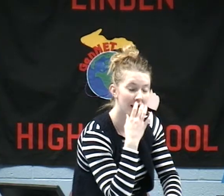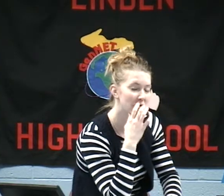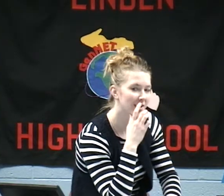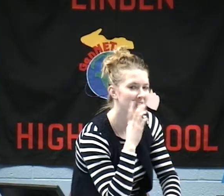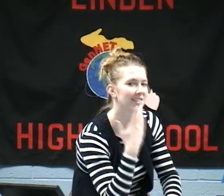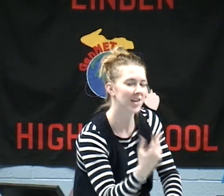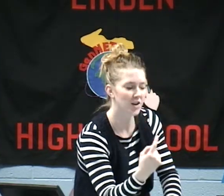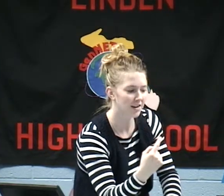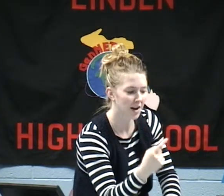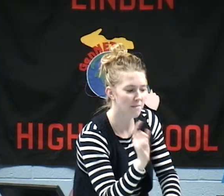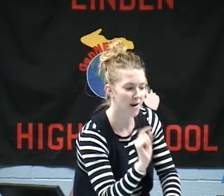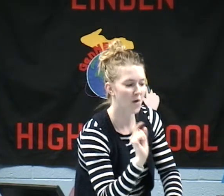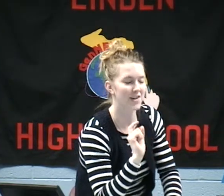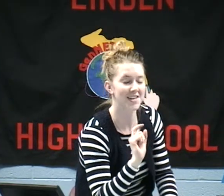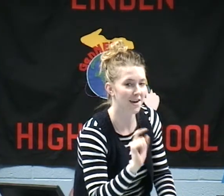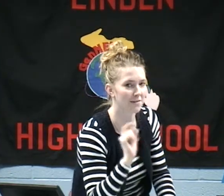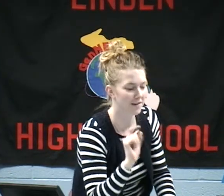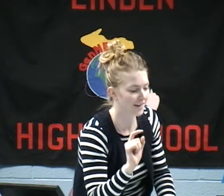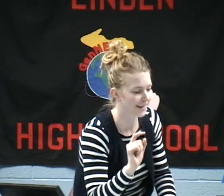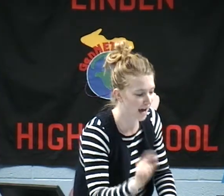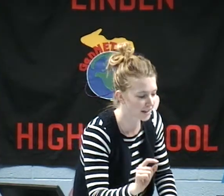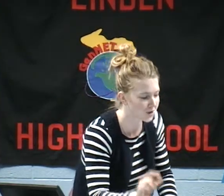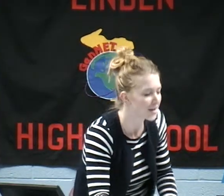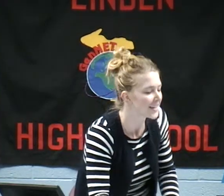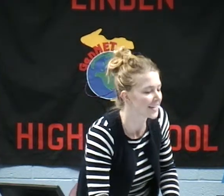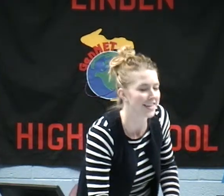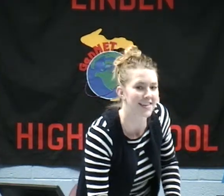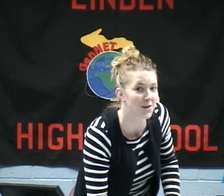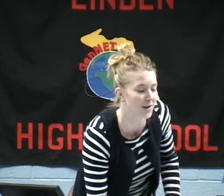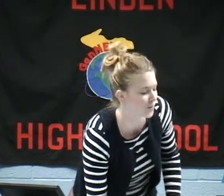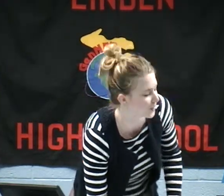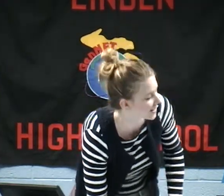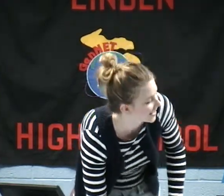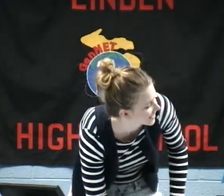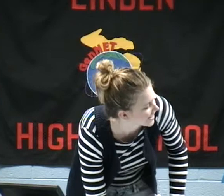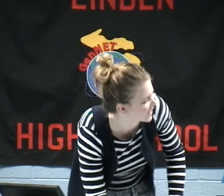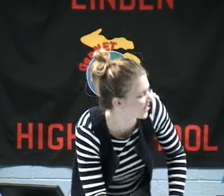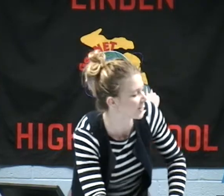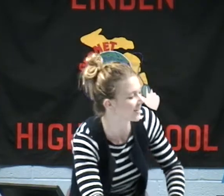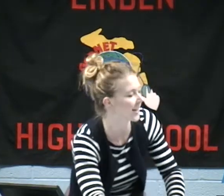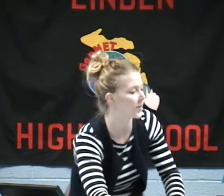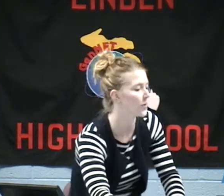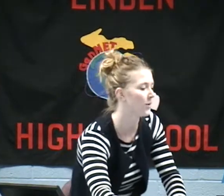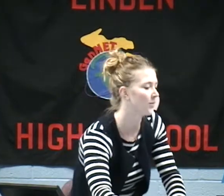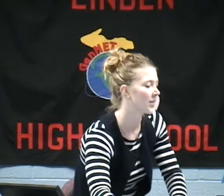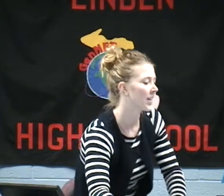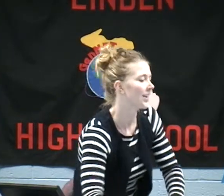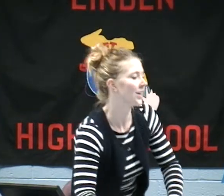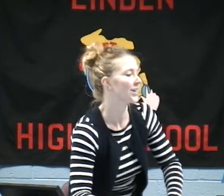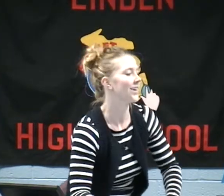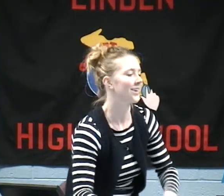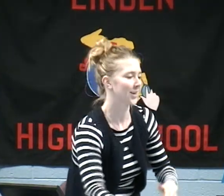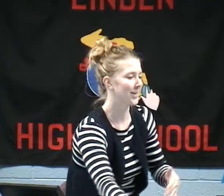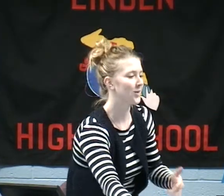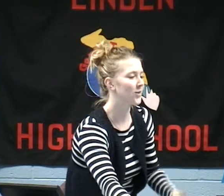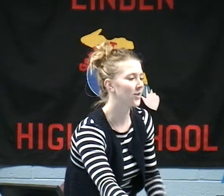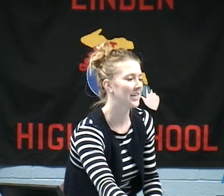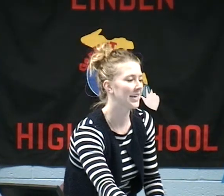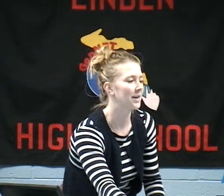more to consider about a deaf college than I think you guys realize. And this video is kind of cool because then you start thinking